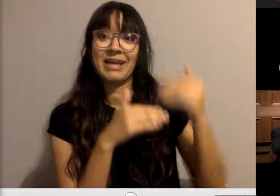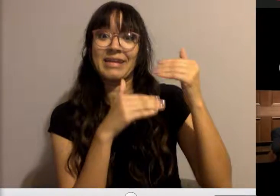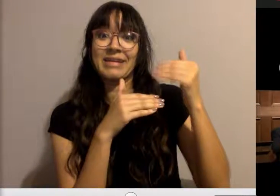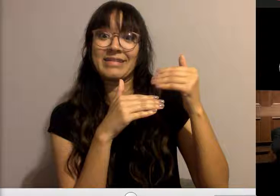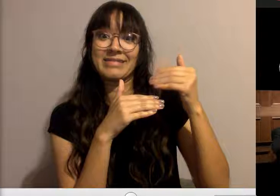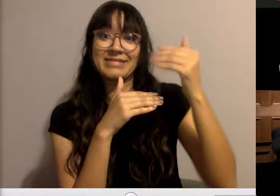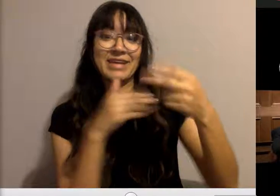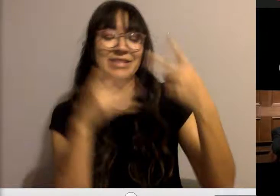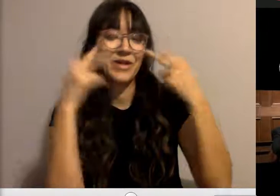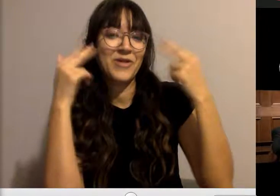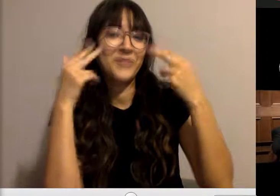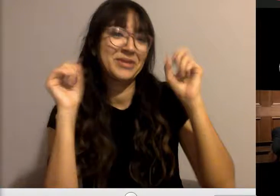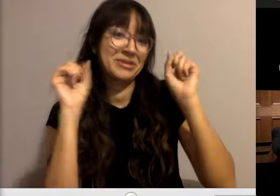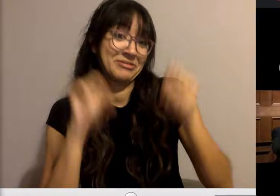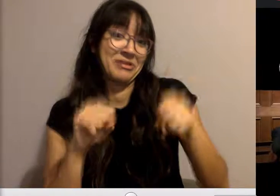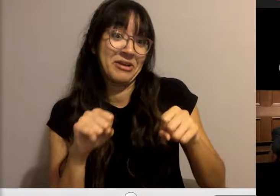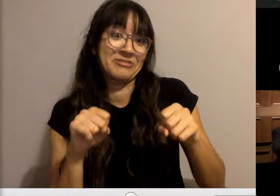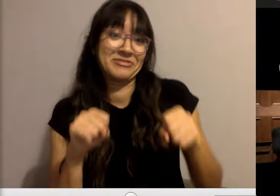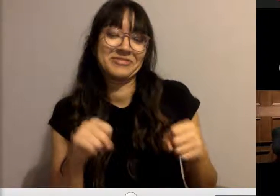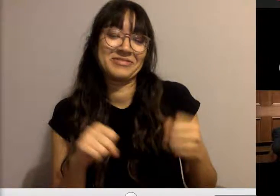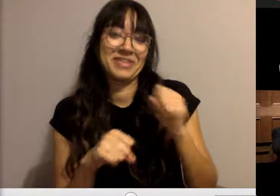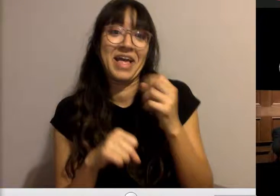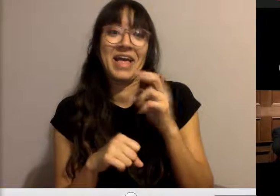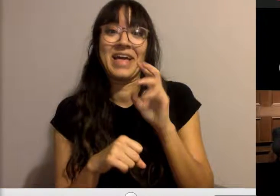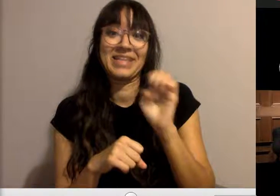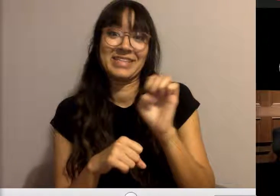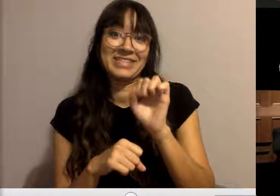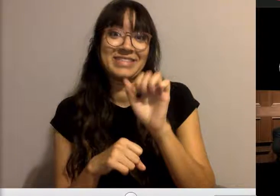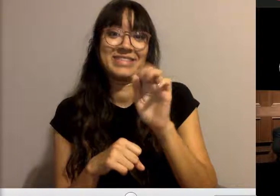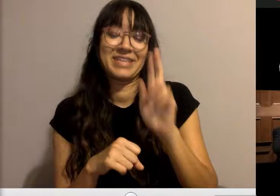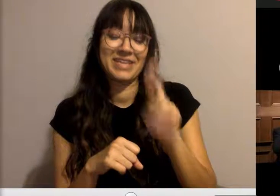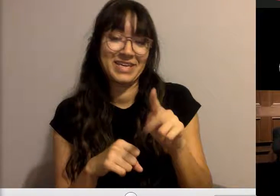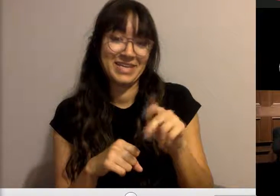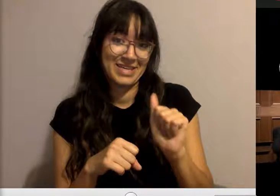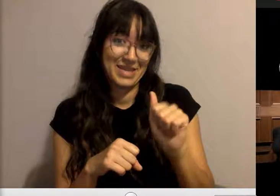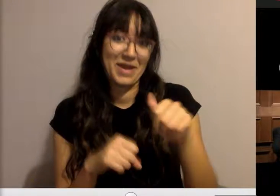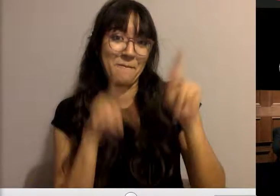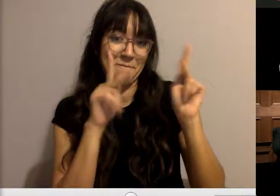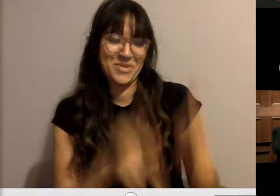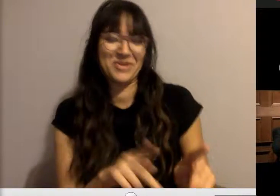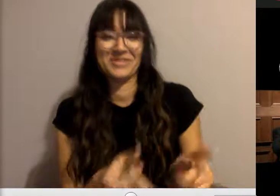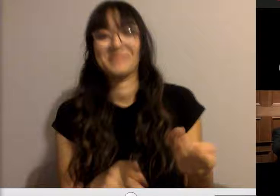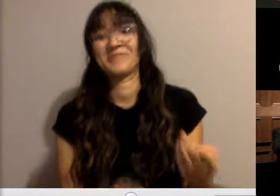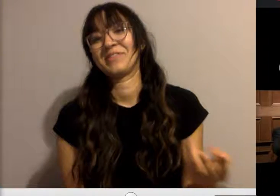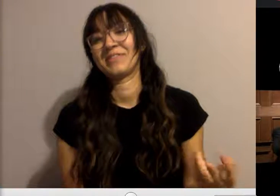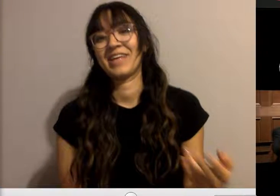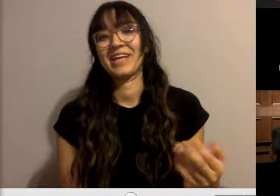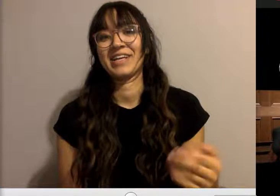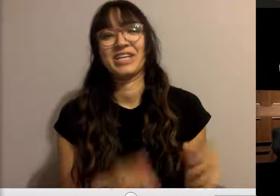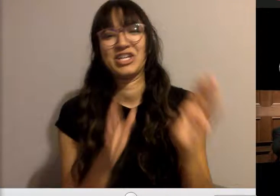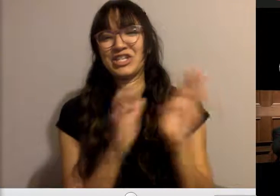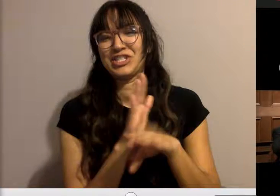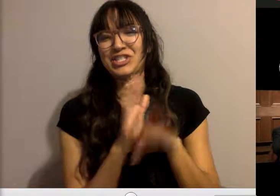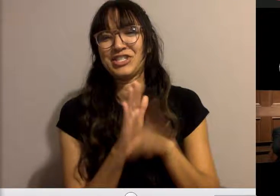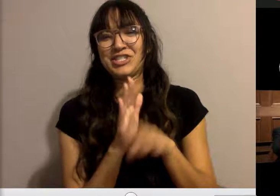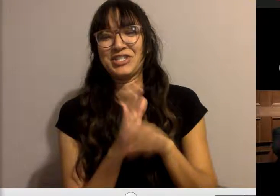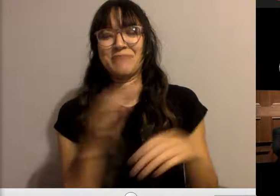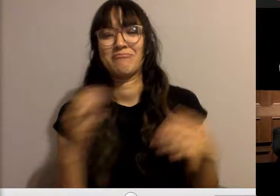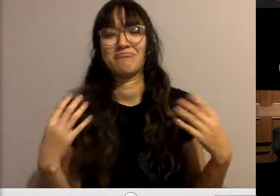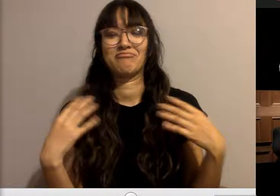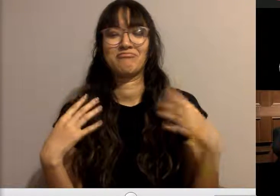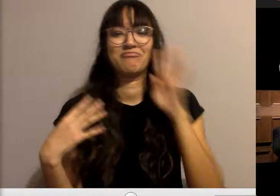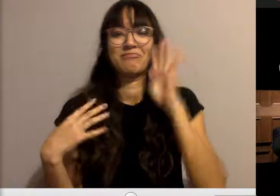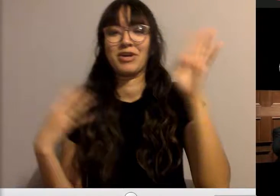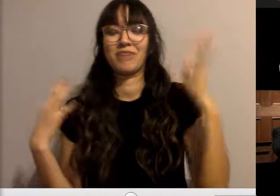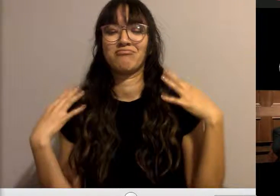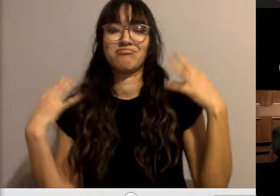as a sea person if you want. It's actually a very cheap costume. When I was in graduate school, the two people the year